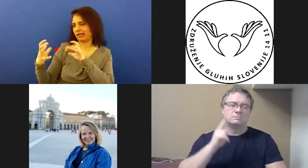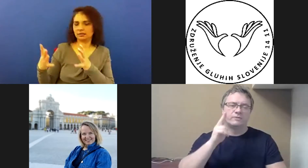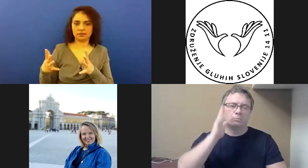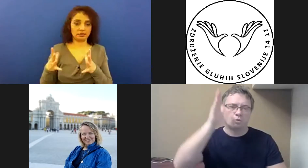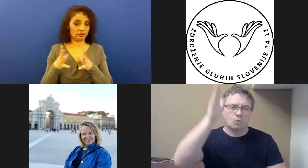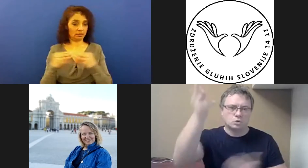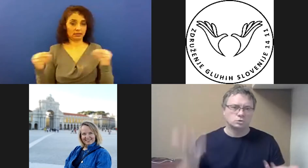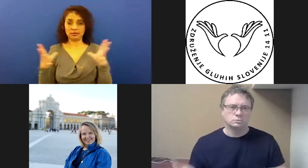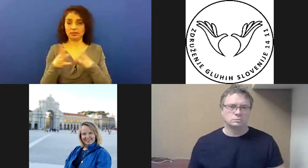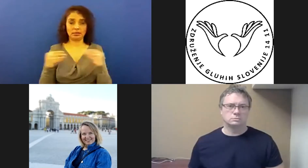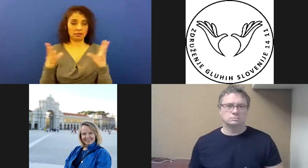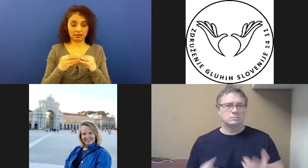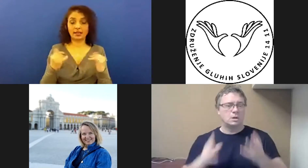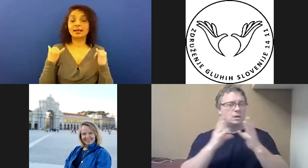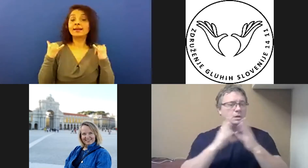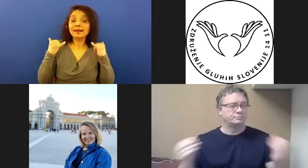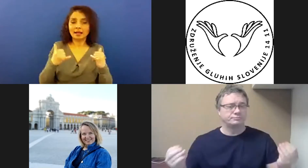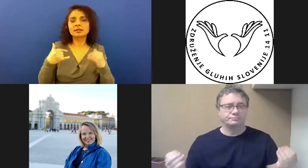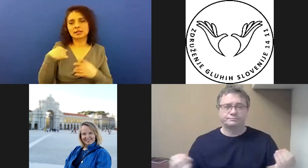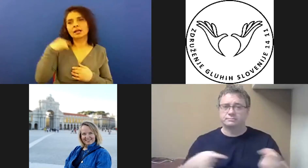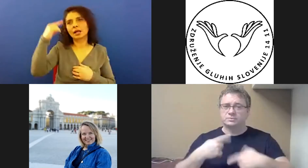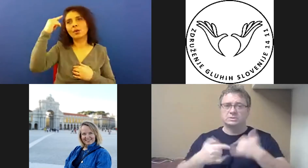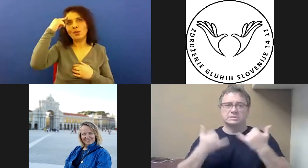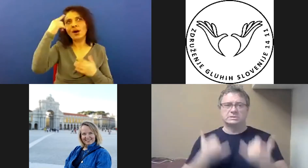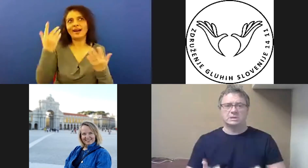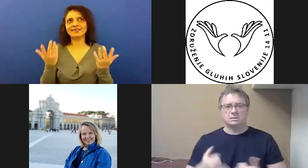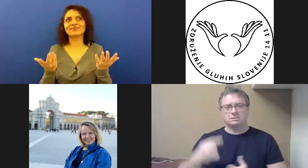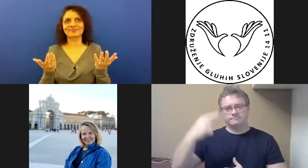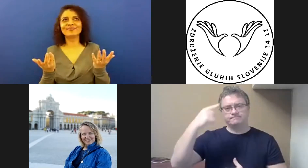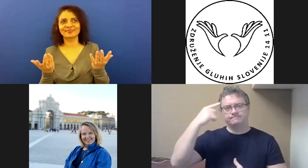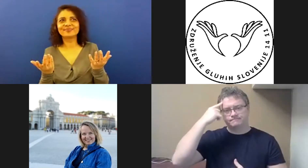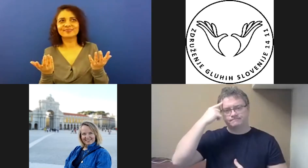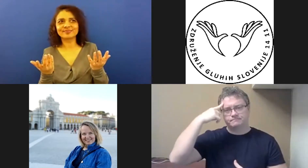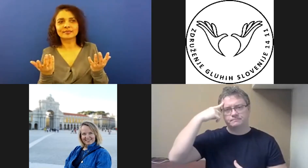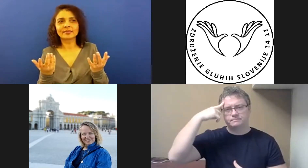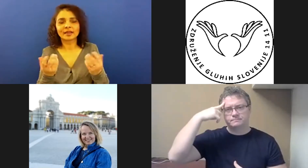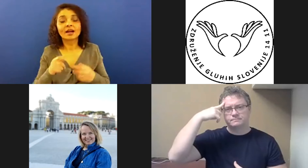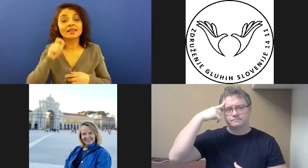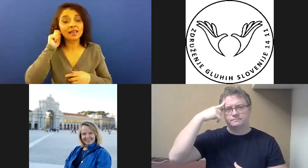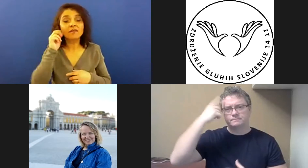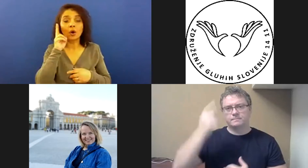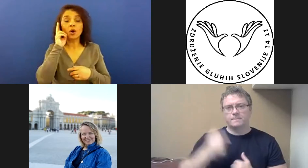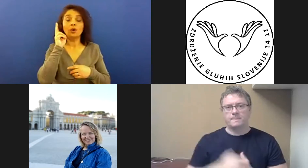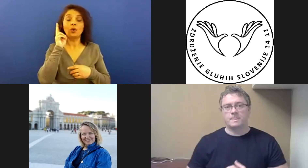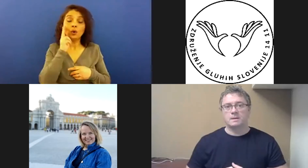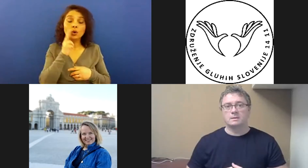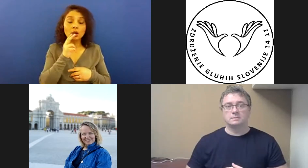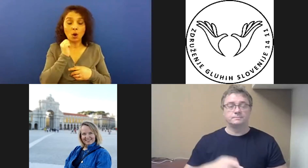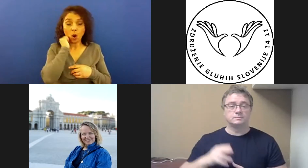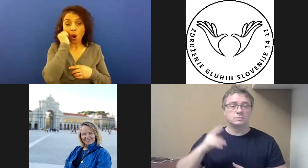I haven't, but I will find my own path in life. So I lost one friendship after the other.